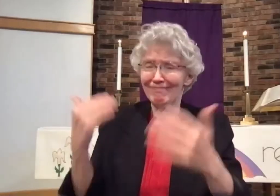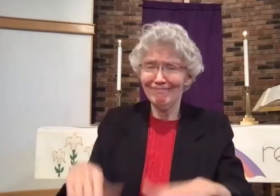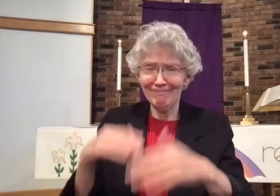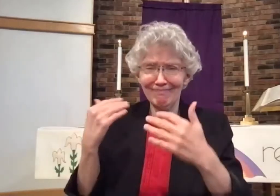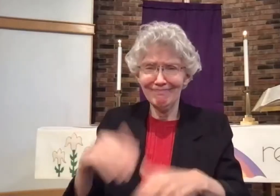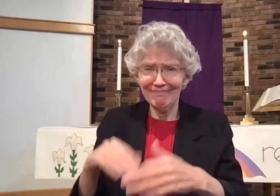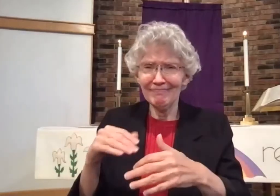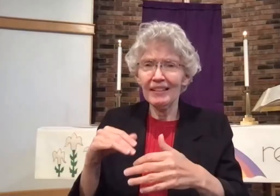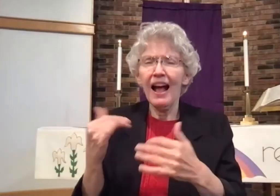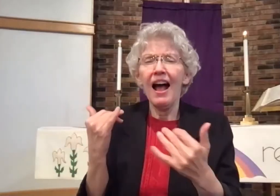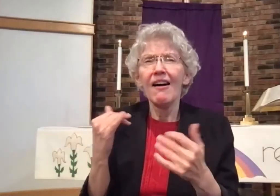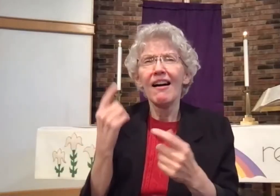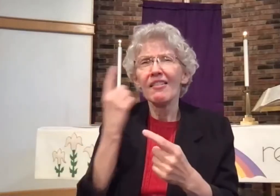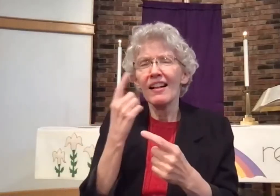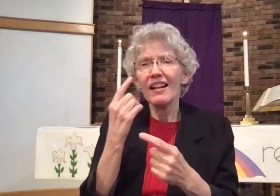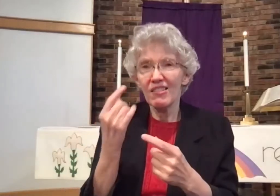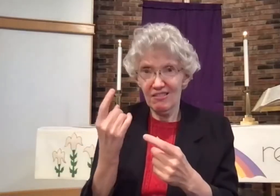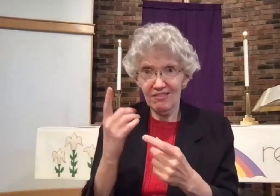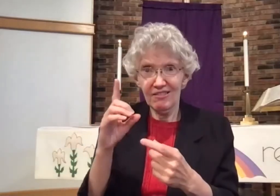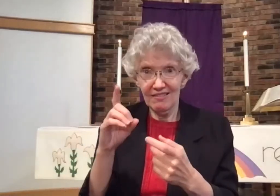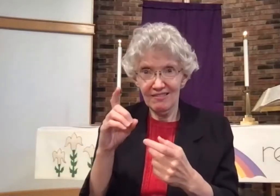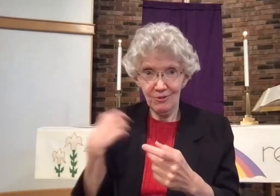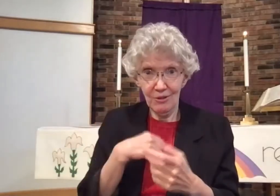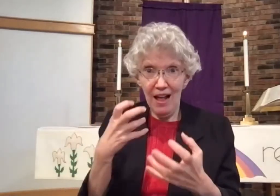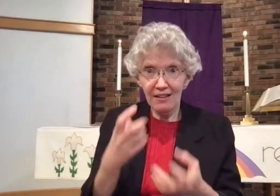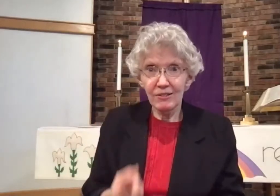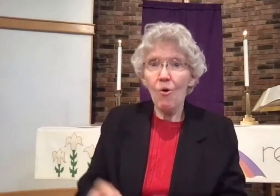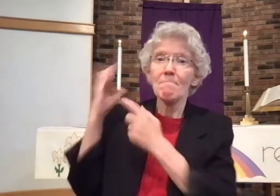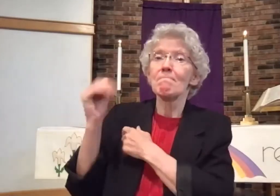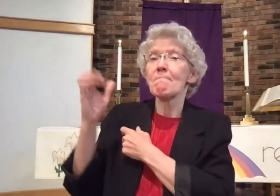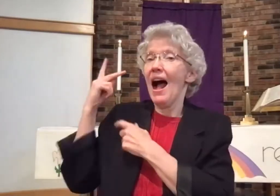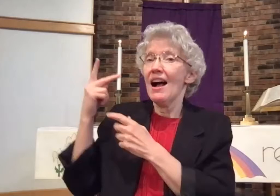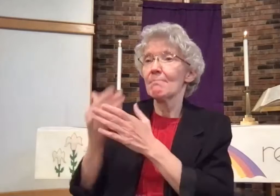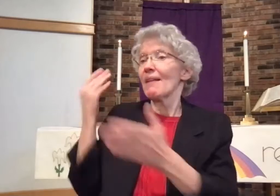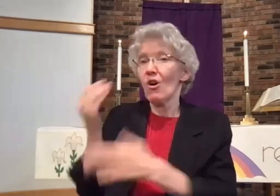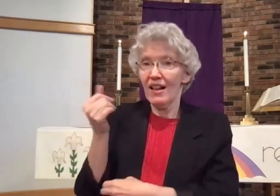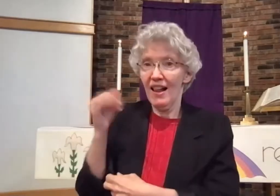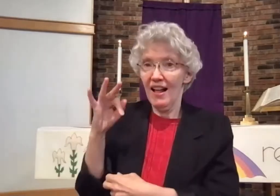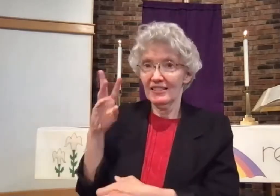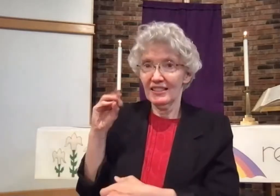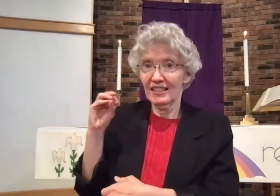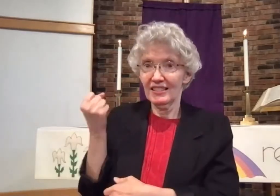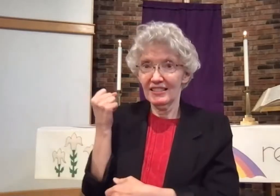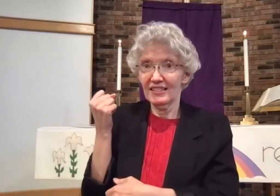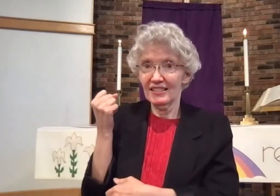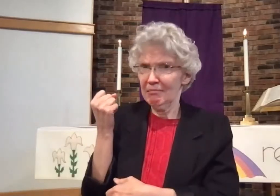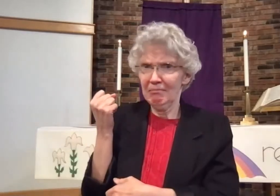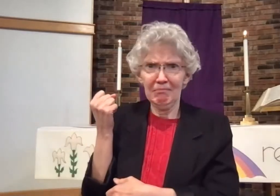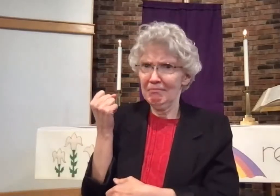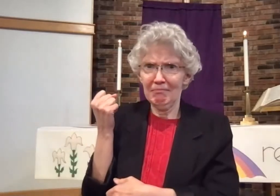English. Technology advances happened and our community moved forward. Would we be interested in going back to life